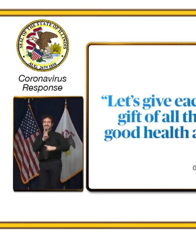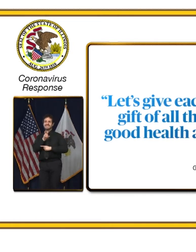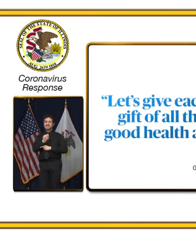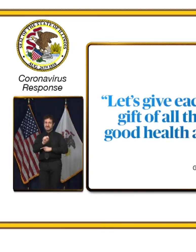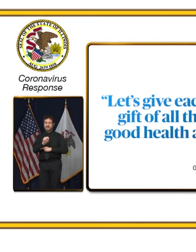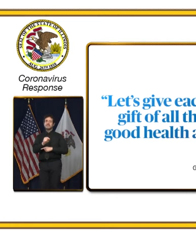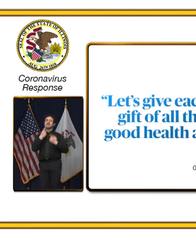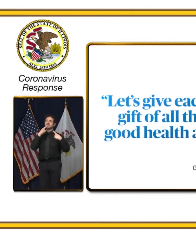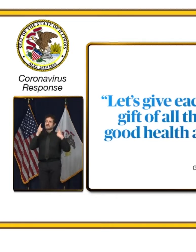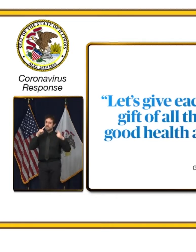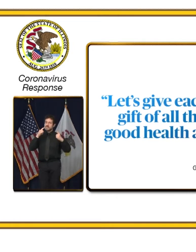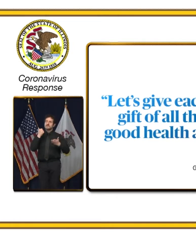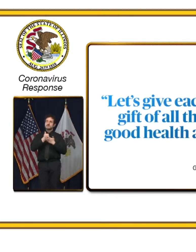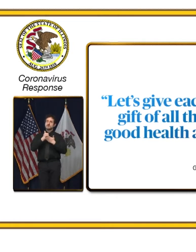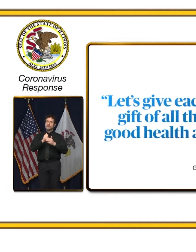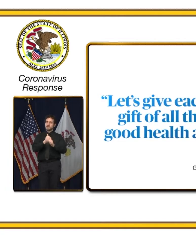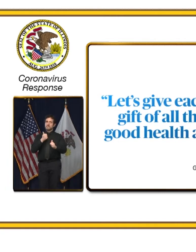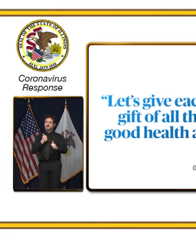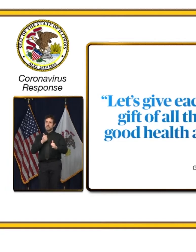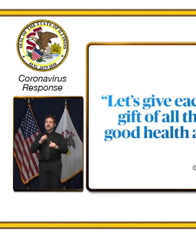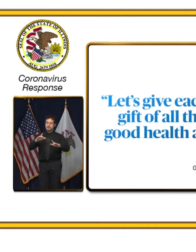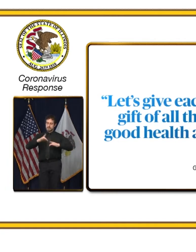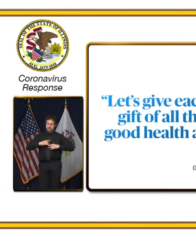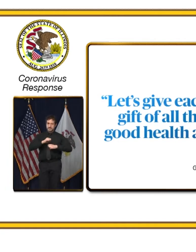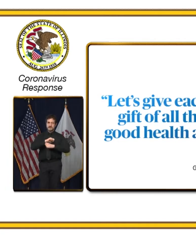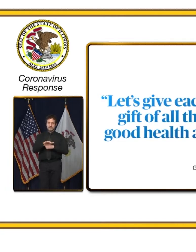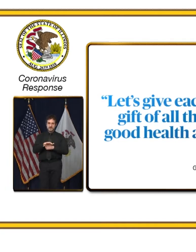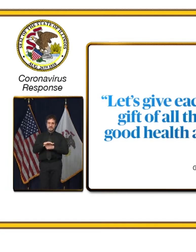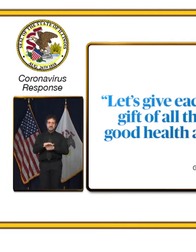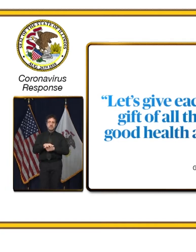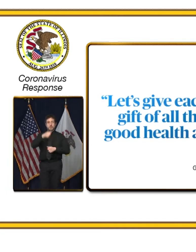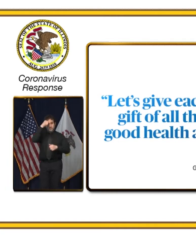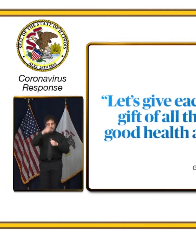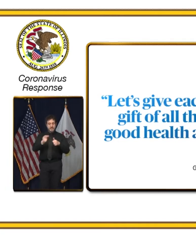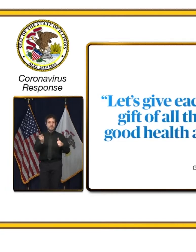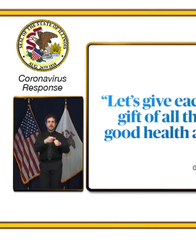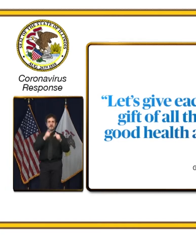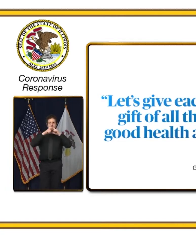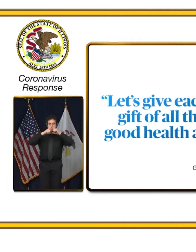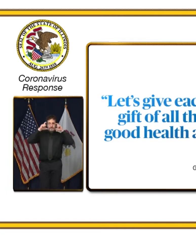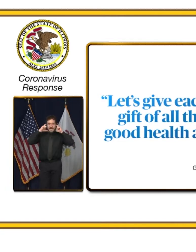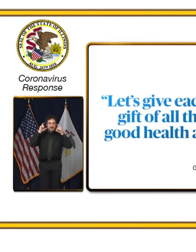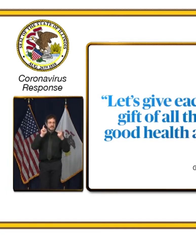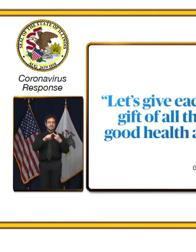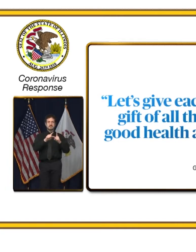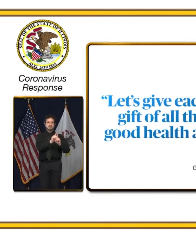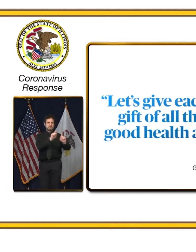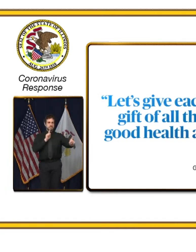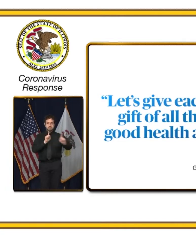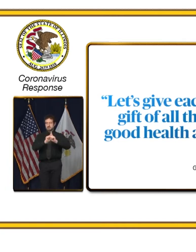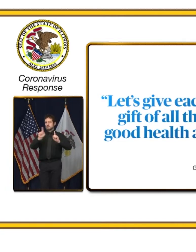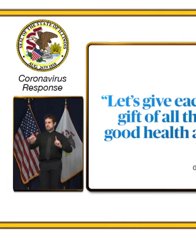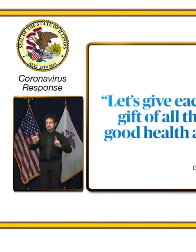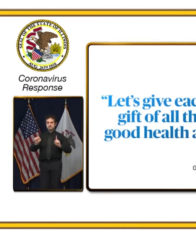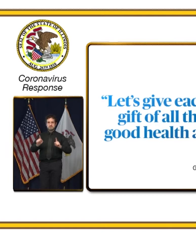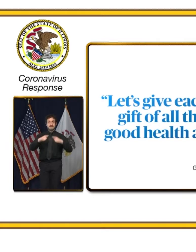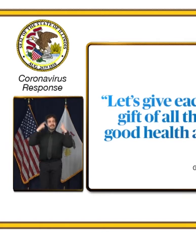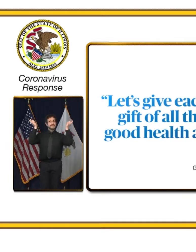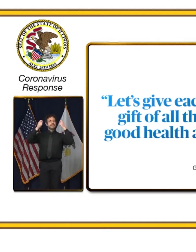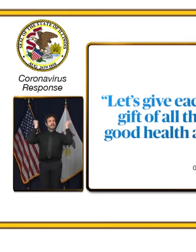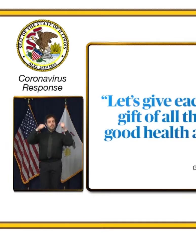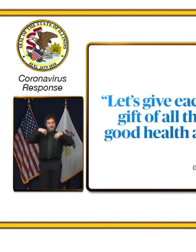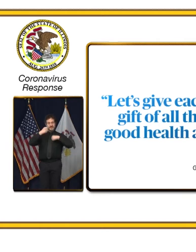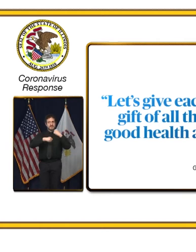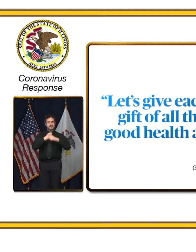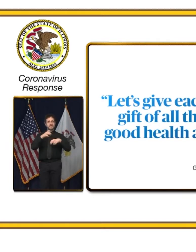this virus. So mask up, keep your distance, and plan smaller, more intimate celebrations